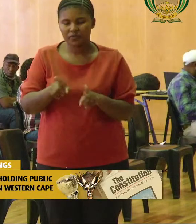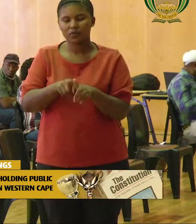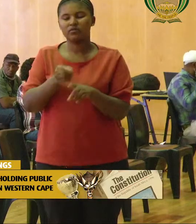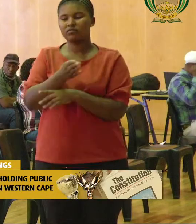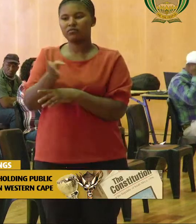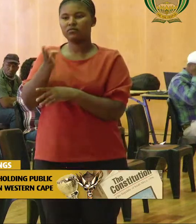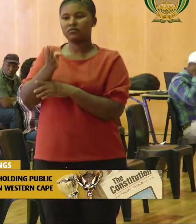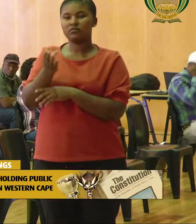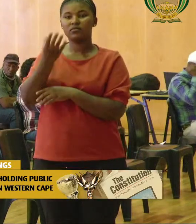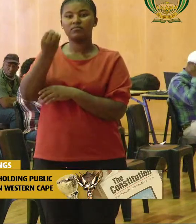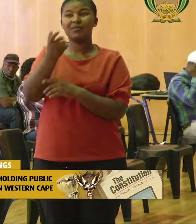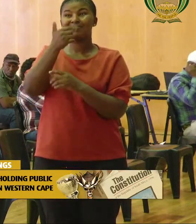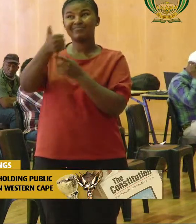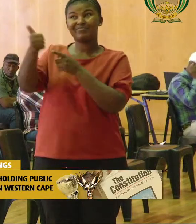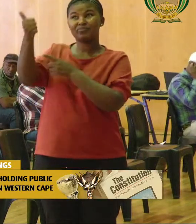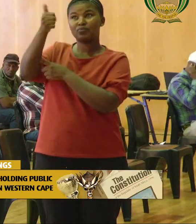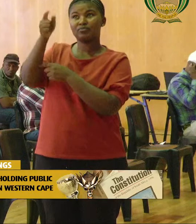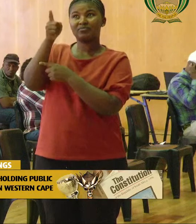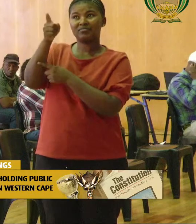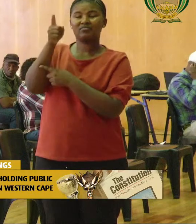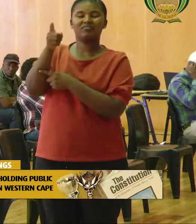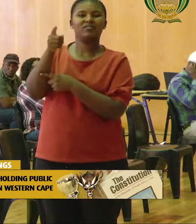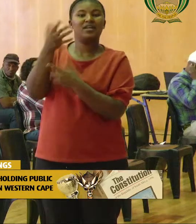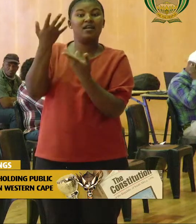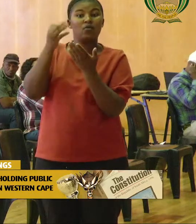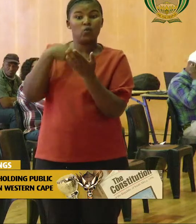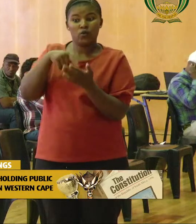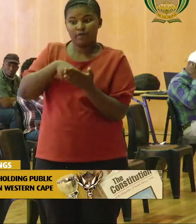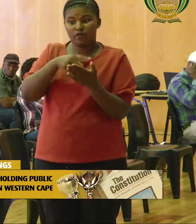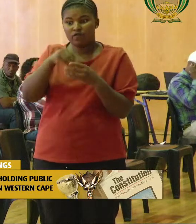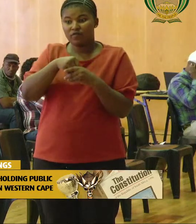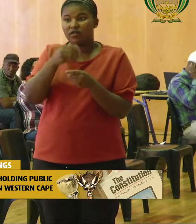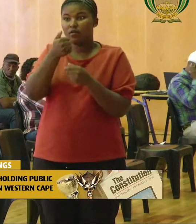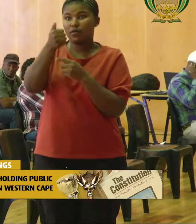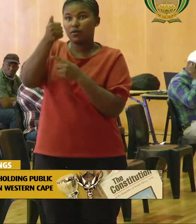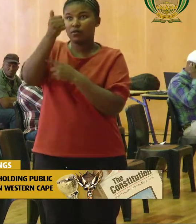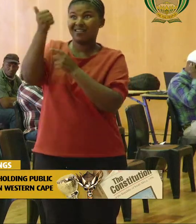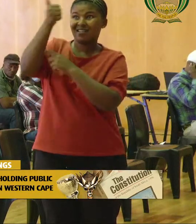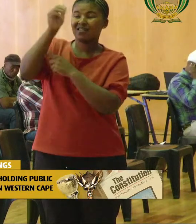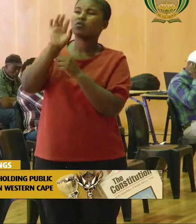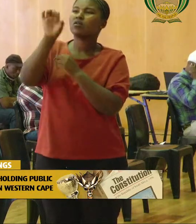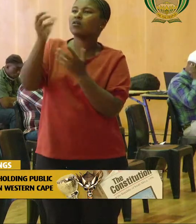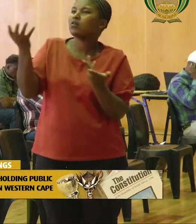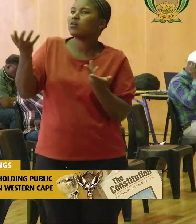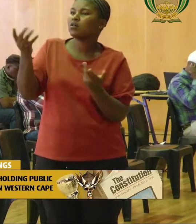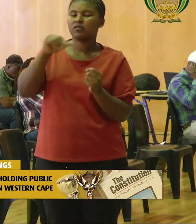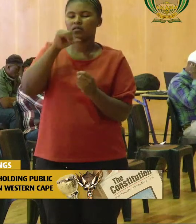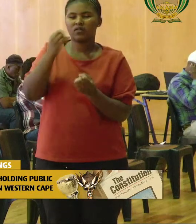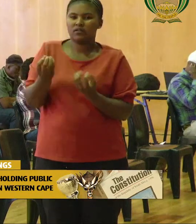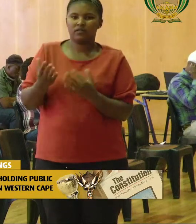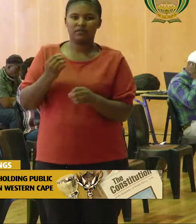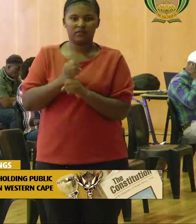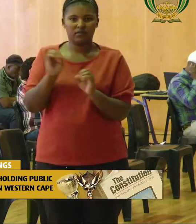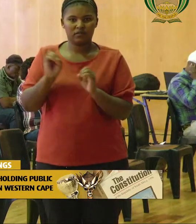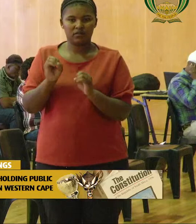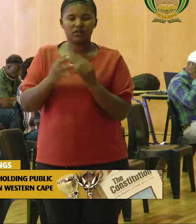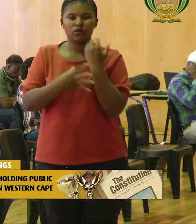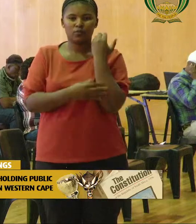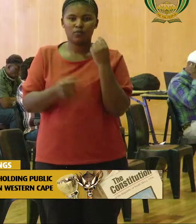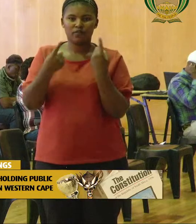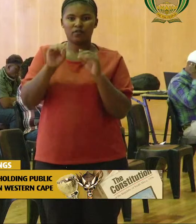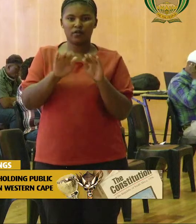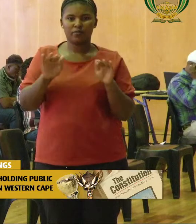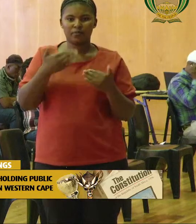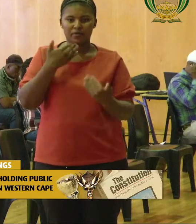there in that higher position, they are not asking our people. They are not going to our people, and service deliveries is very poor for our